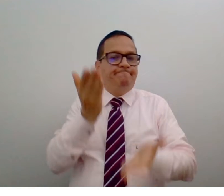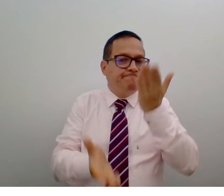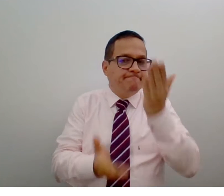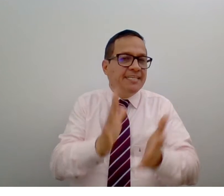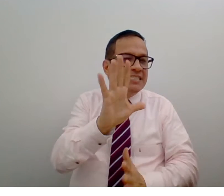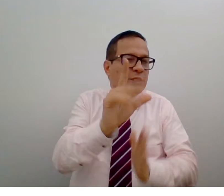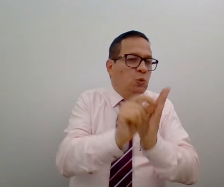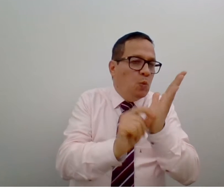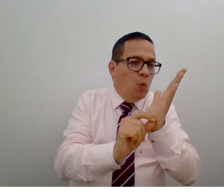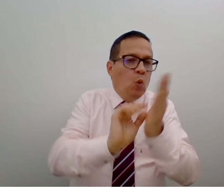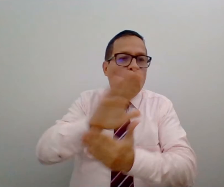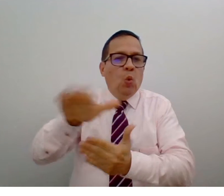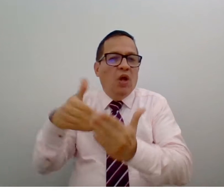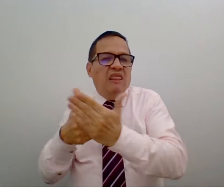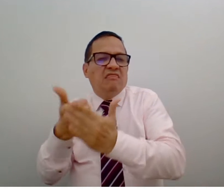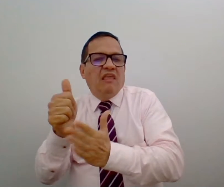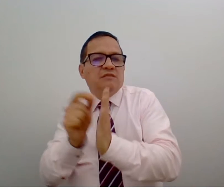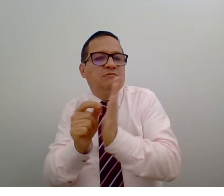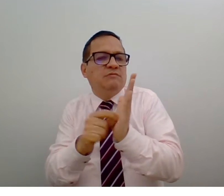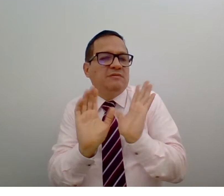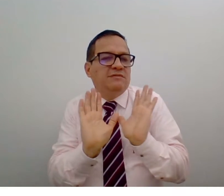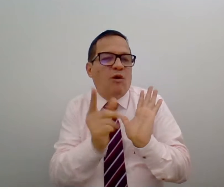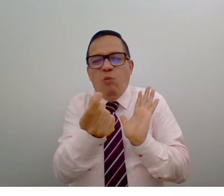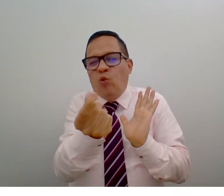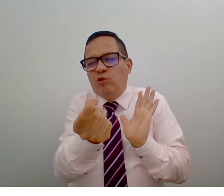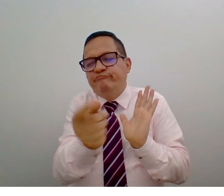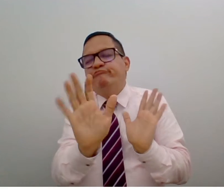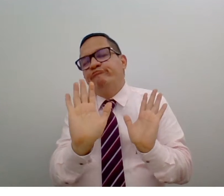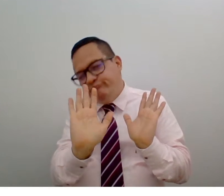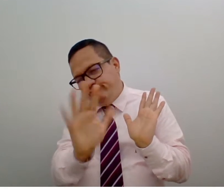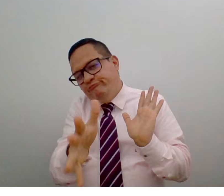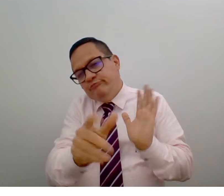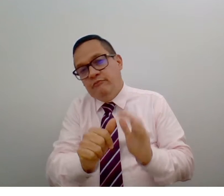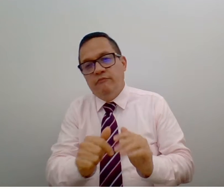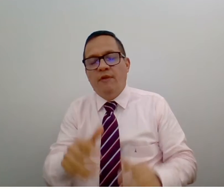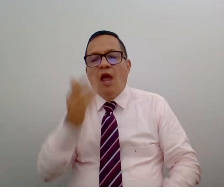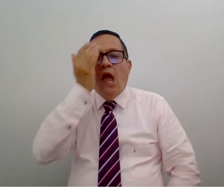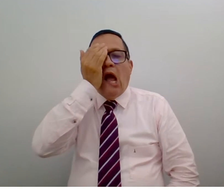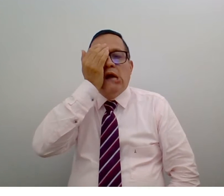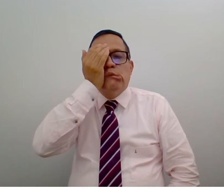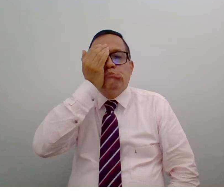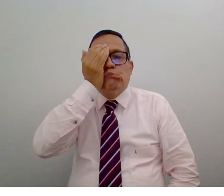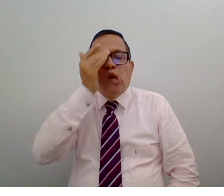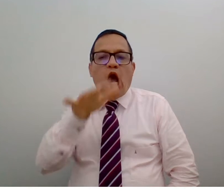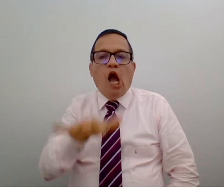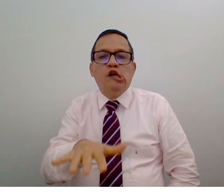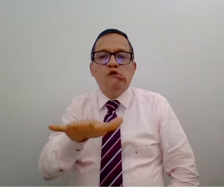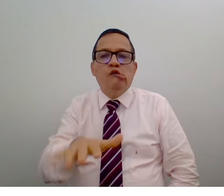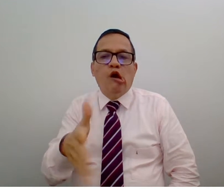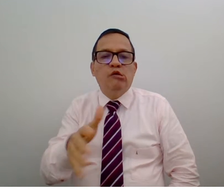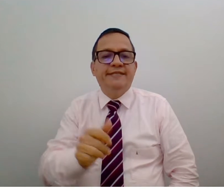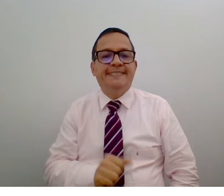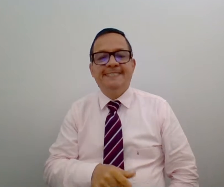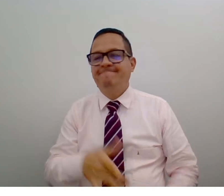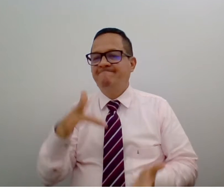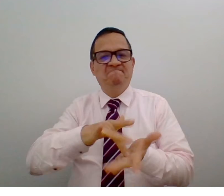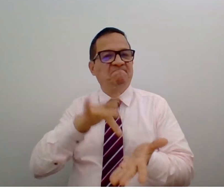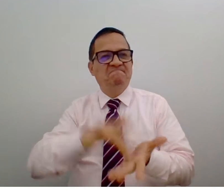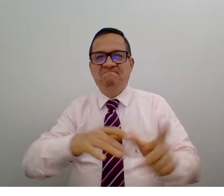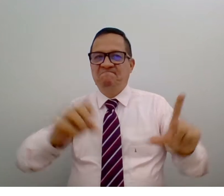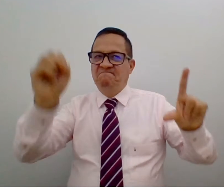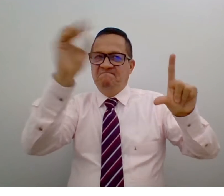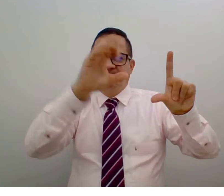5 points and 10 points. Low level does not participate in the forum, or